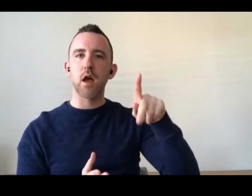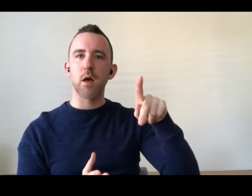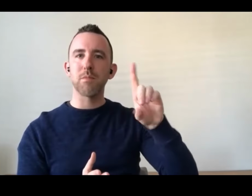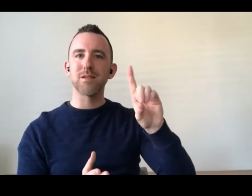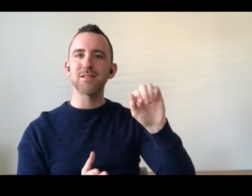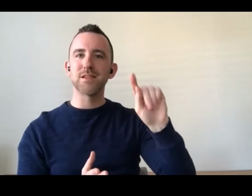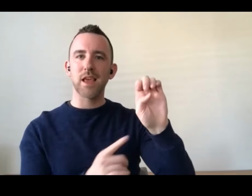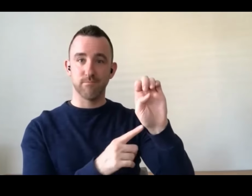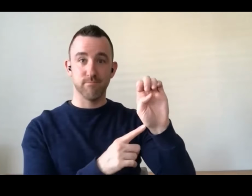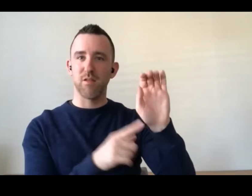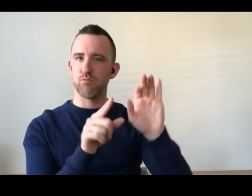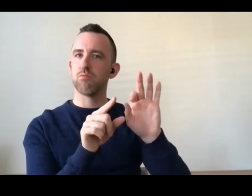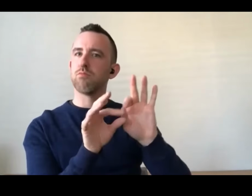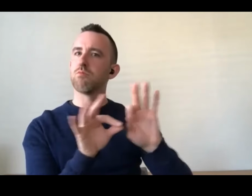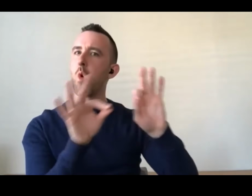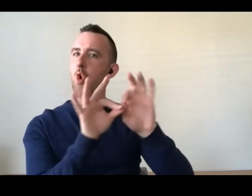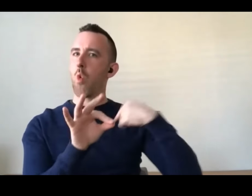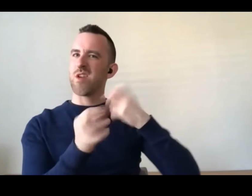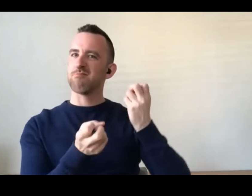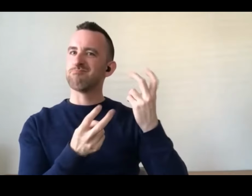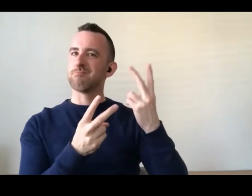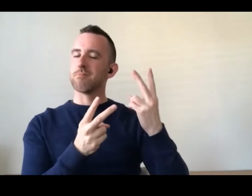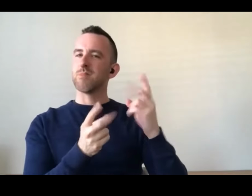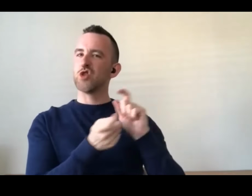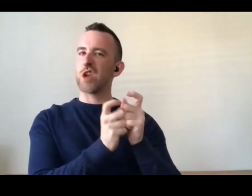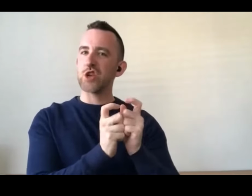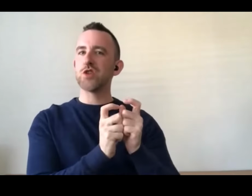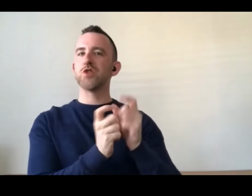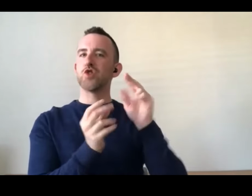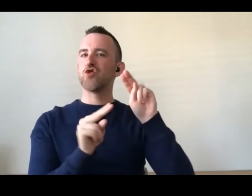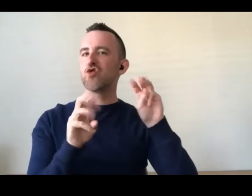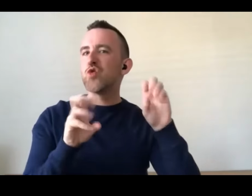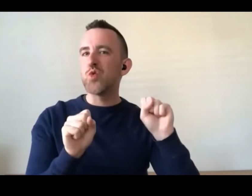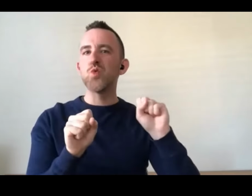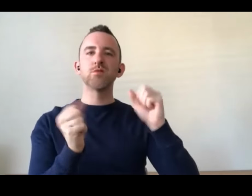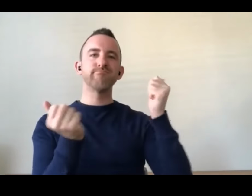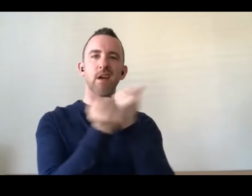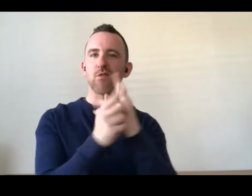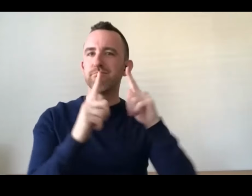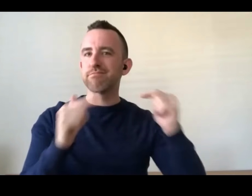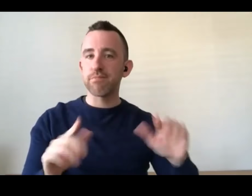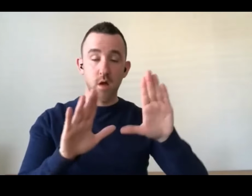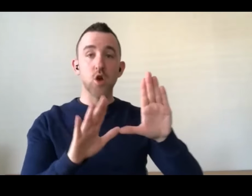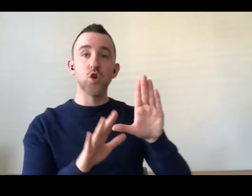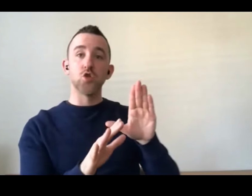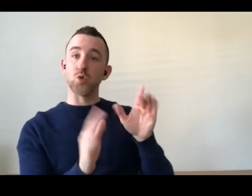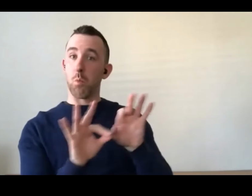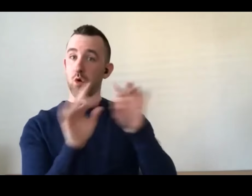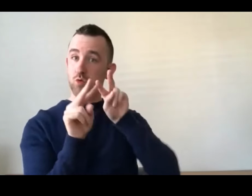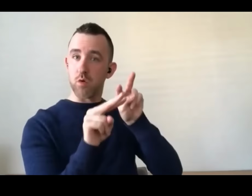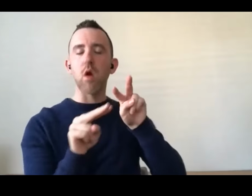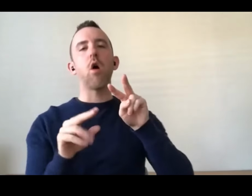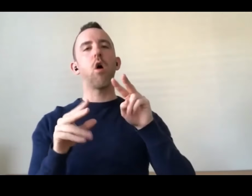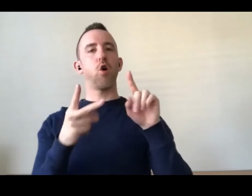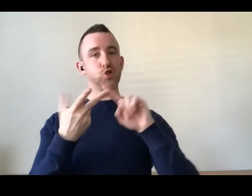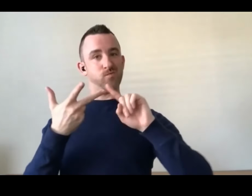important information, changes to things, news, etc. there. You also want to make sure that you're on our email